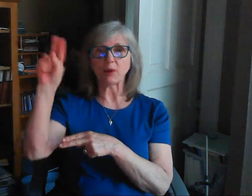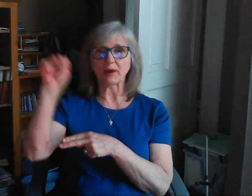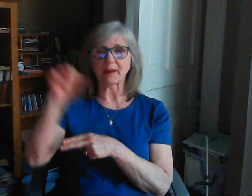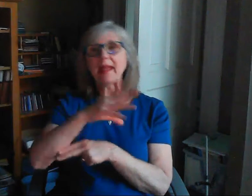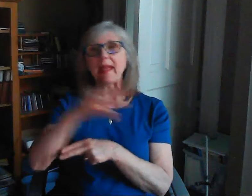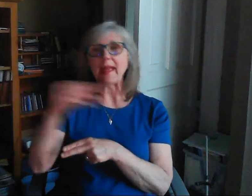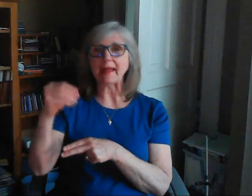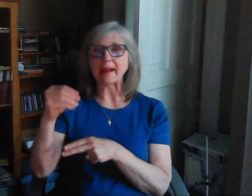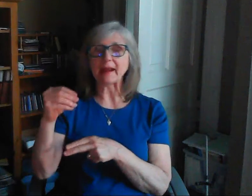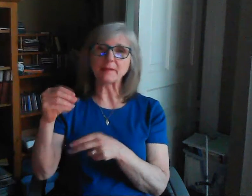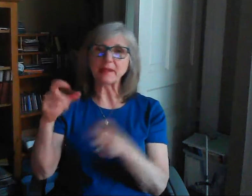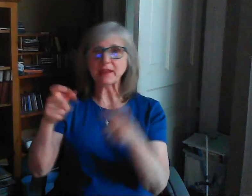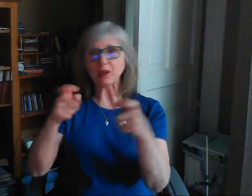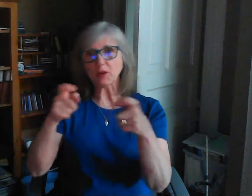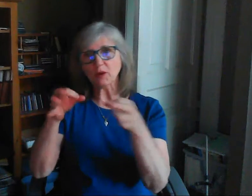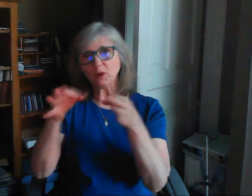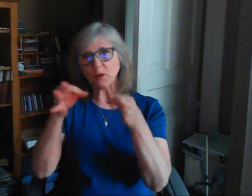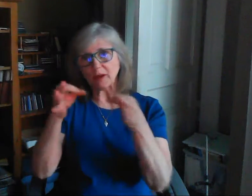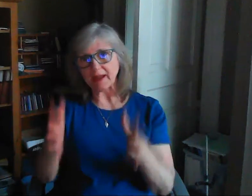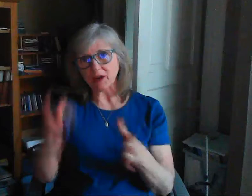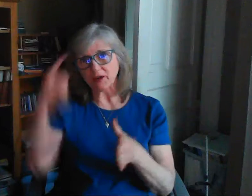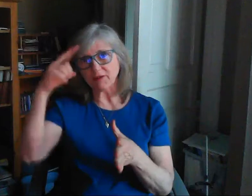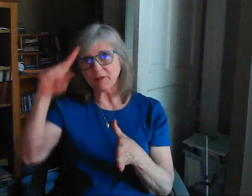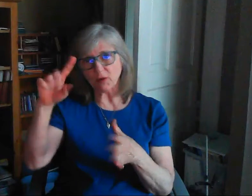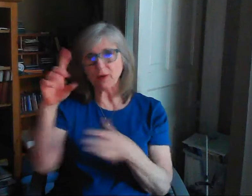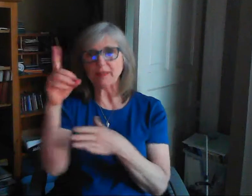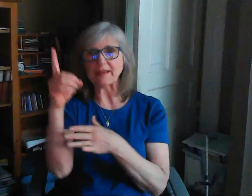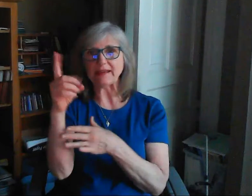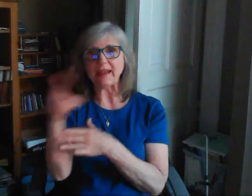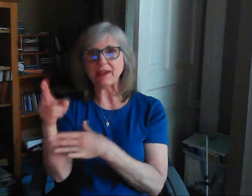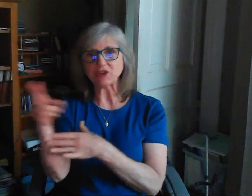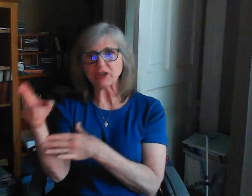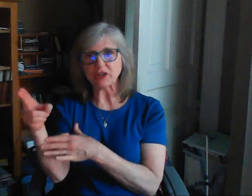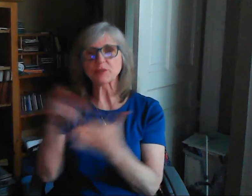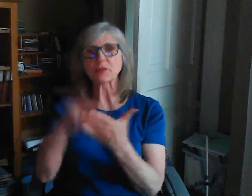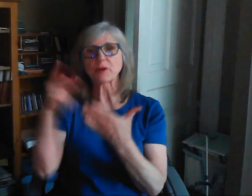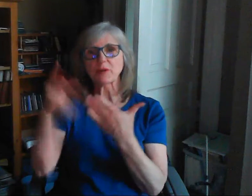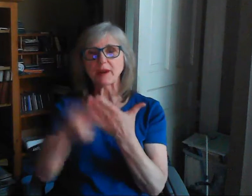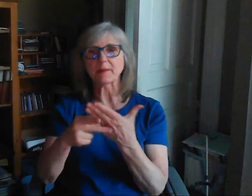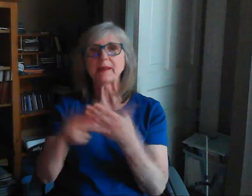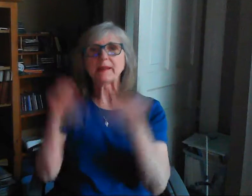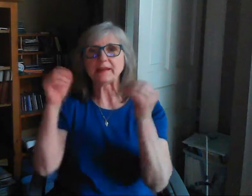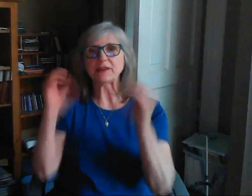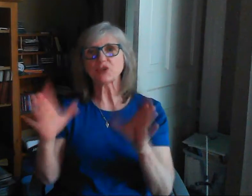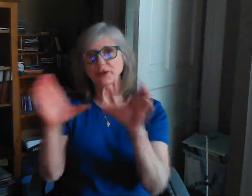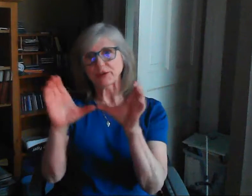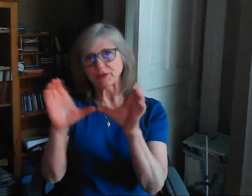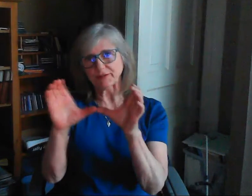Otis-Wilborn, and I'm the coordinator for the DHH program, Teacher